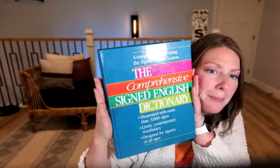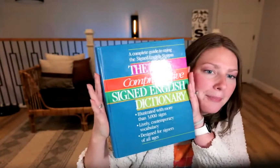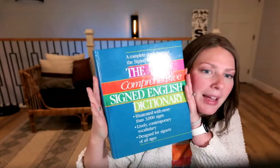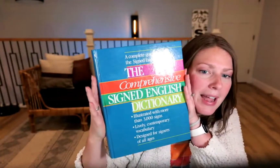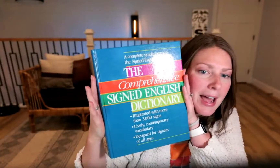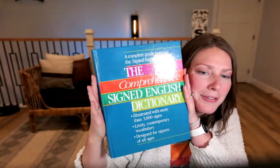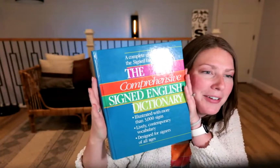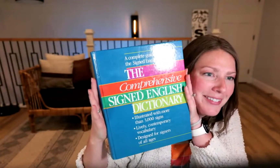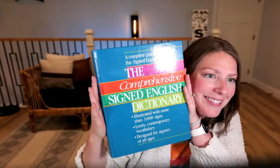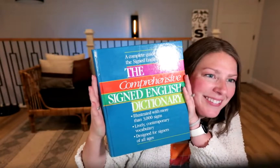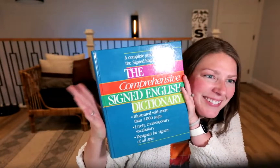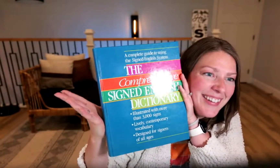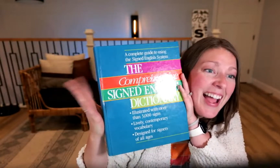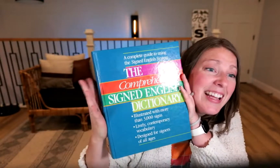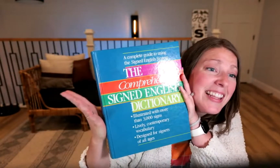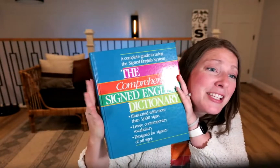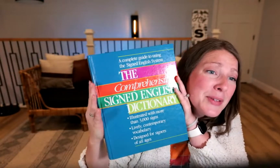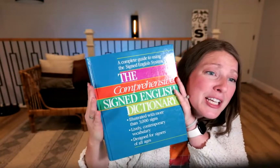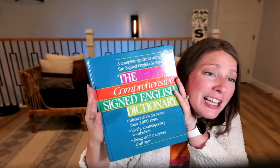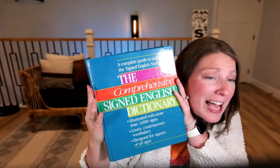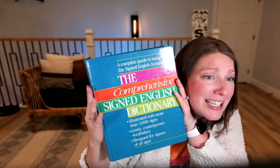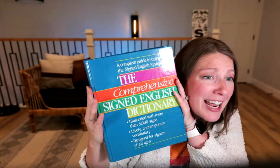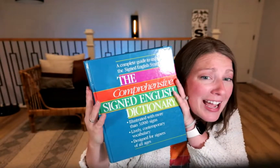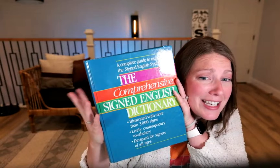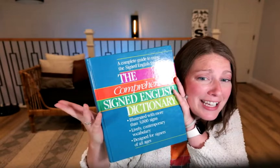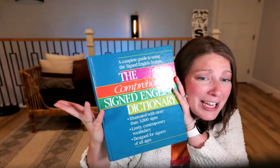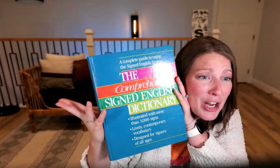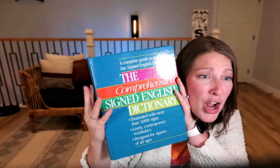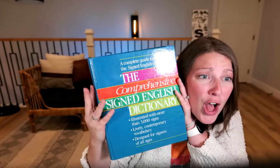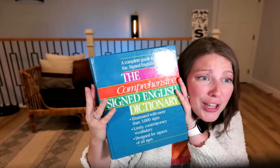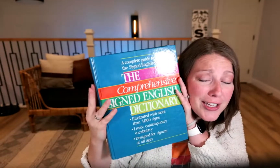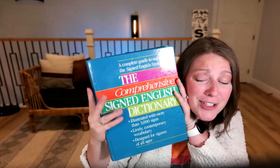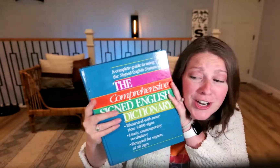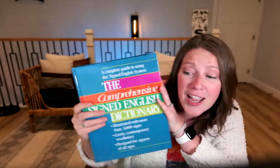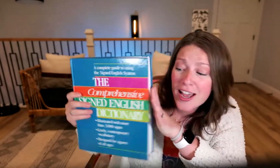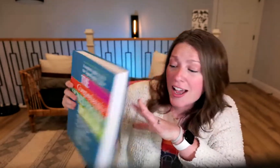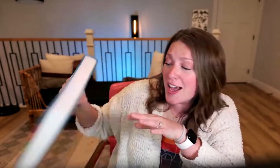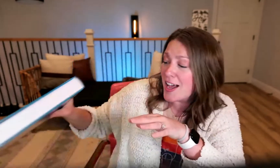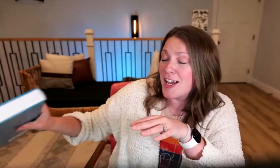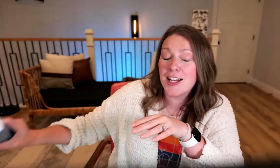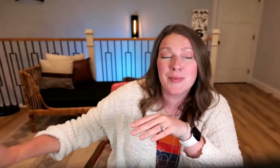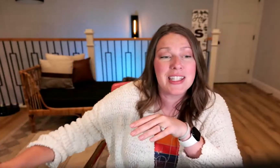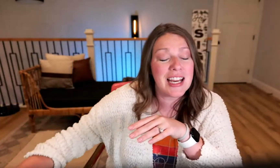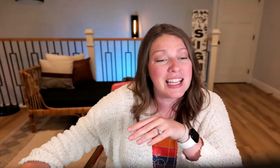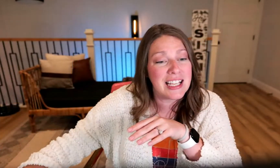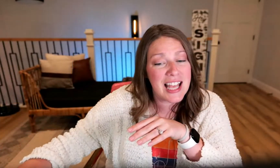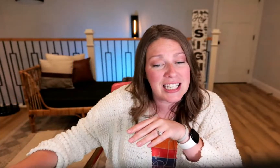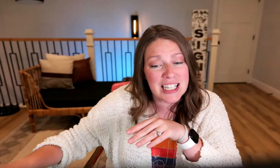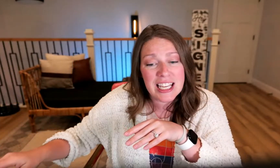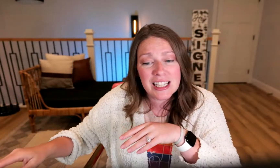Yep, I have. This was a class that I had to take in college, Signing Exact